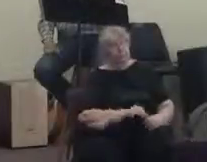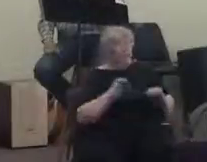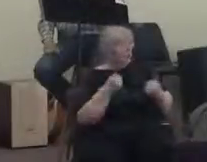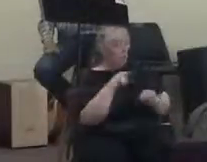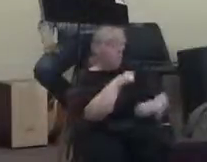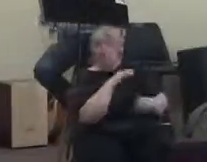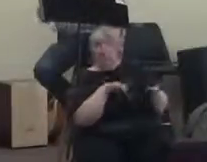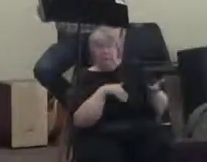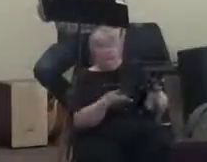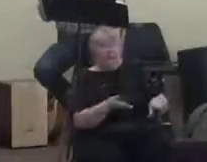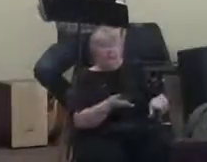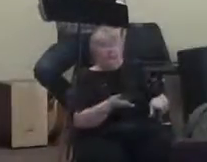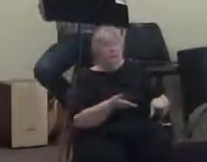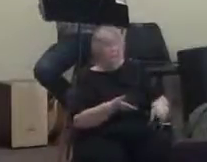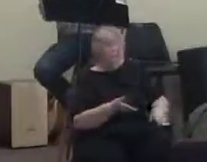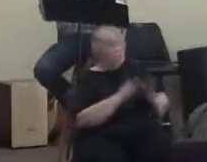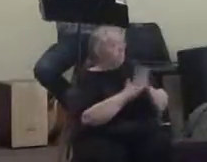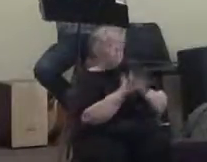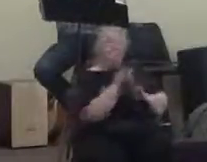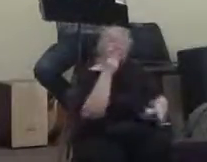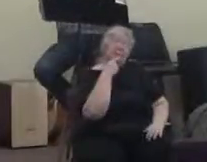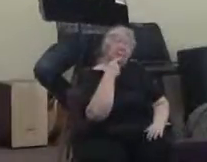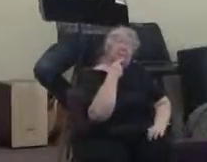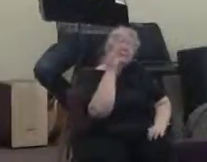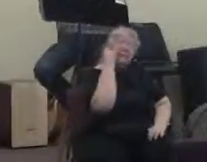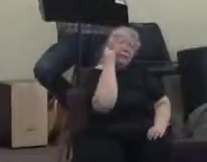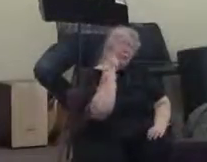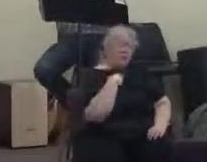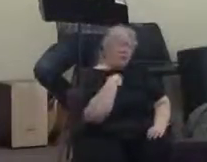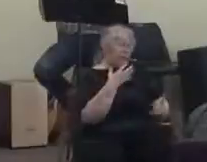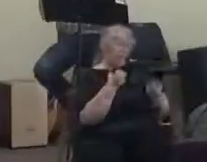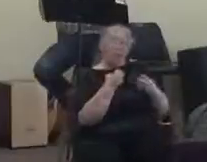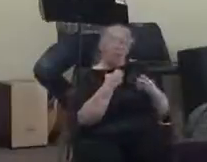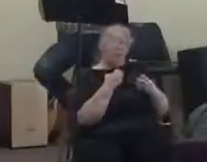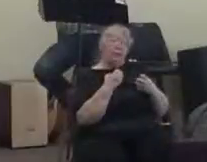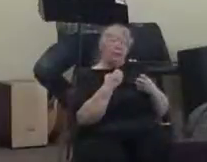Jesus answered, "If I want him to remain alive until